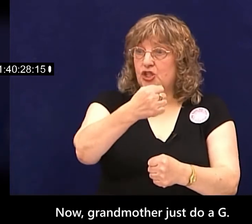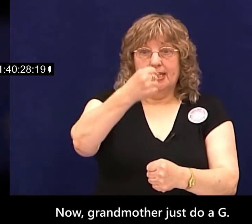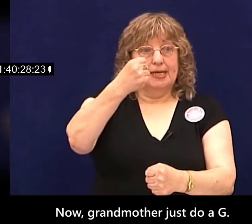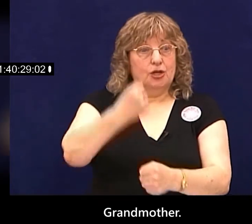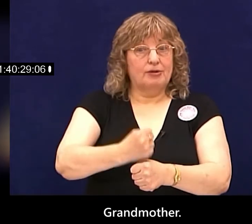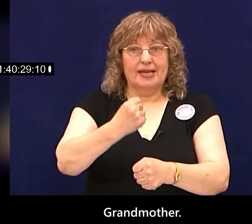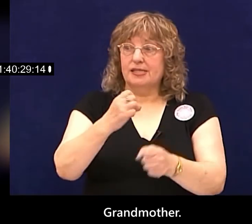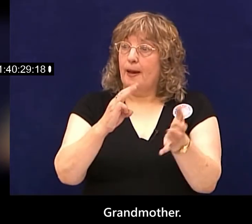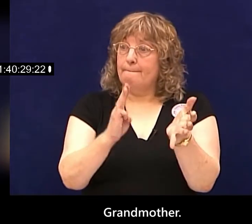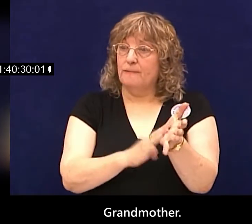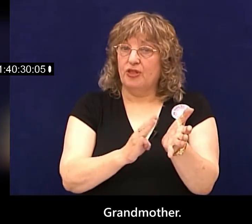G. Grandmother,